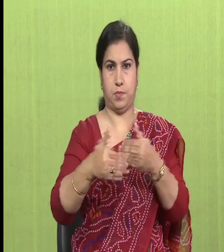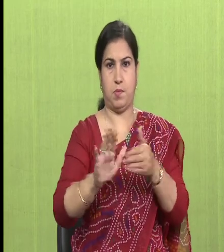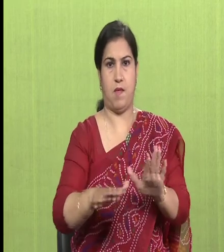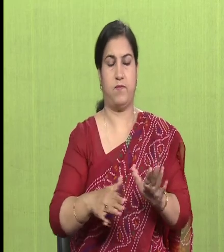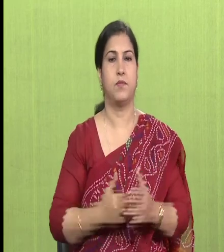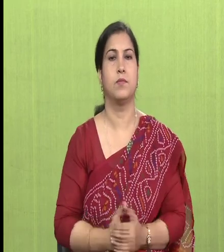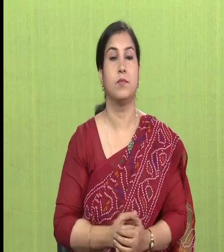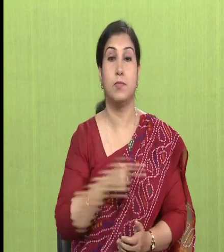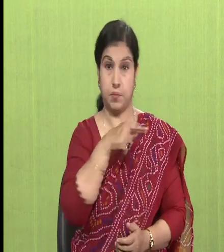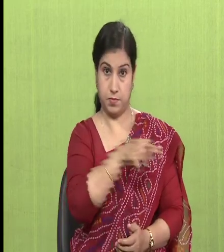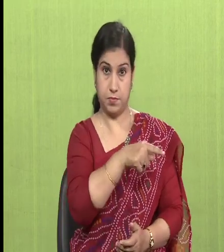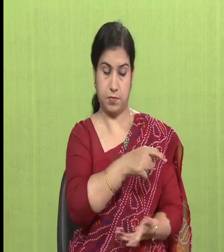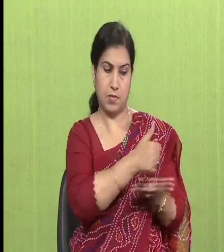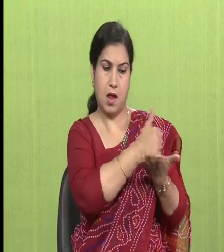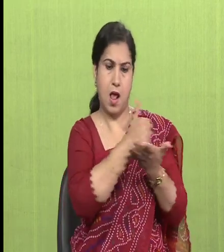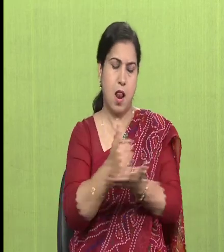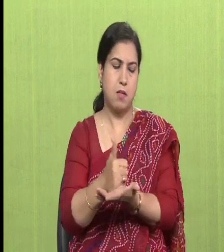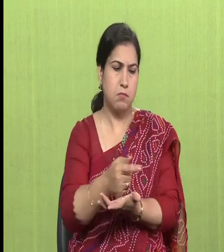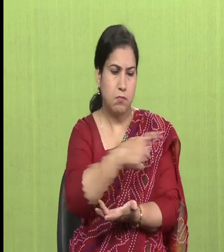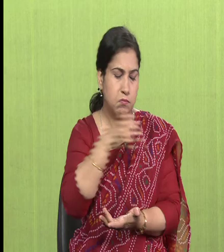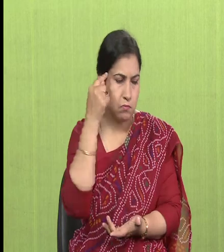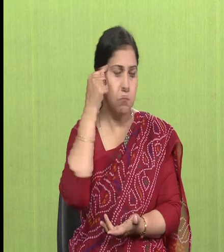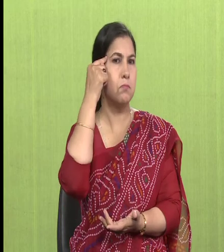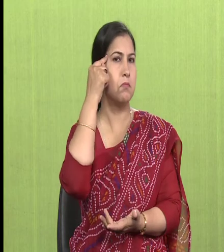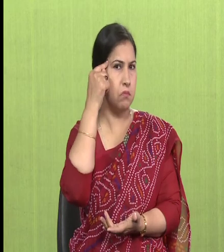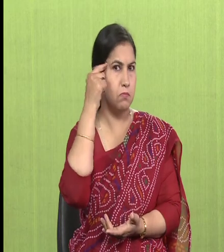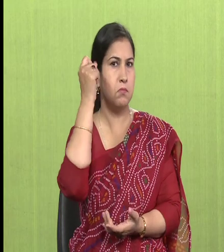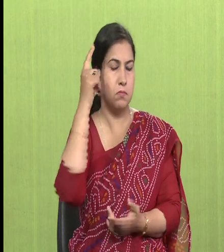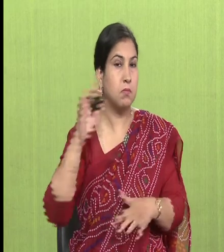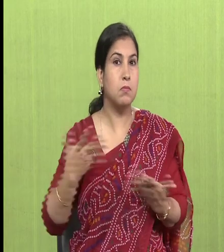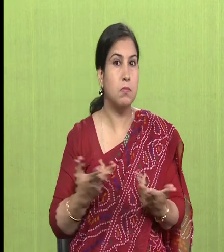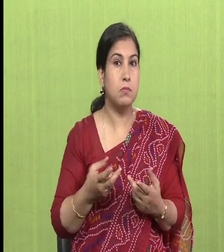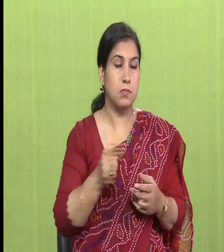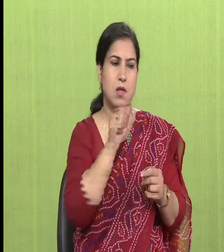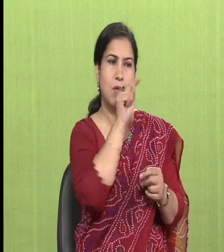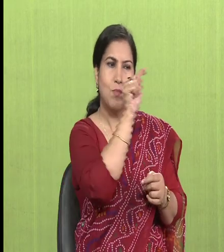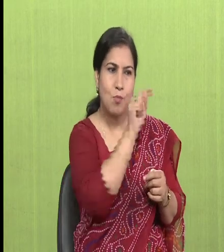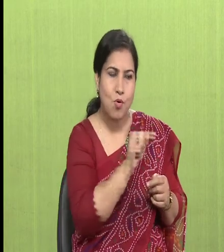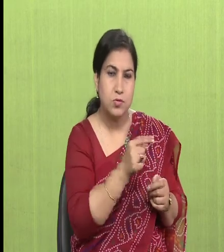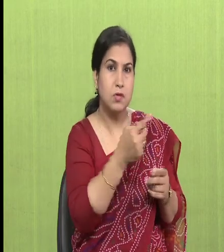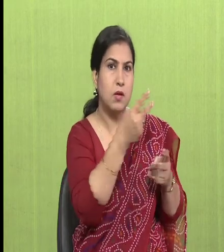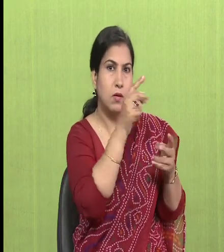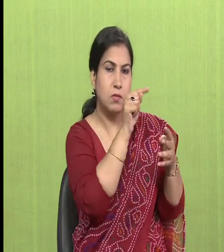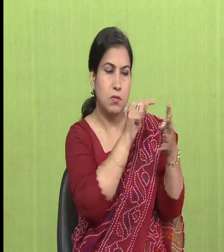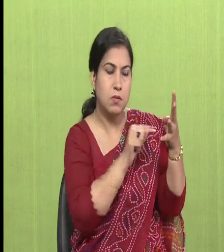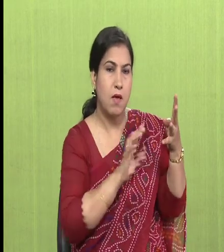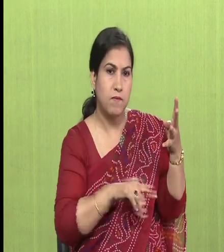It also helps us to understand the different factors that have shaped